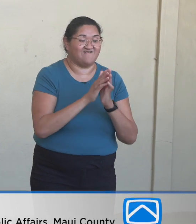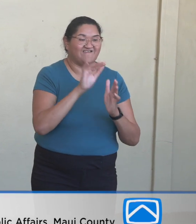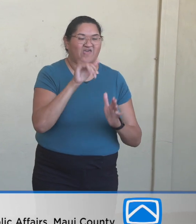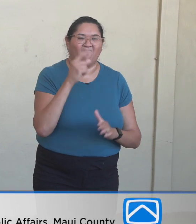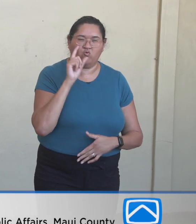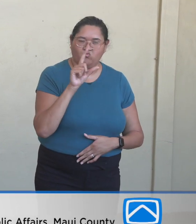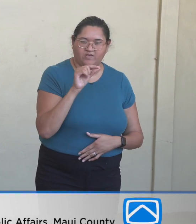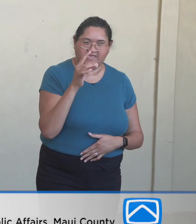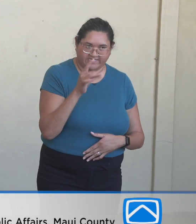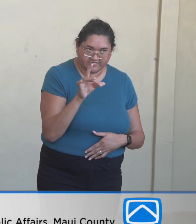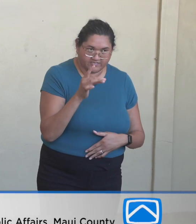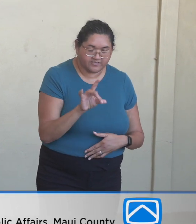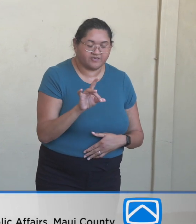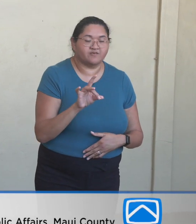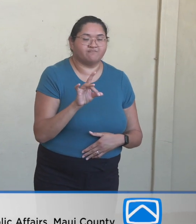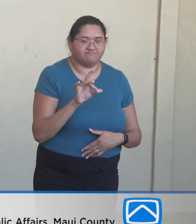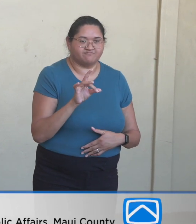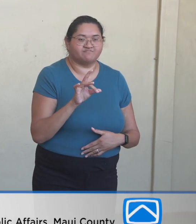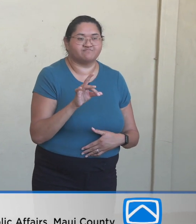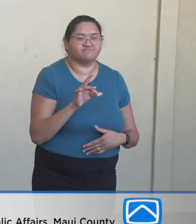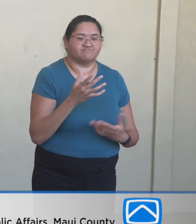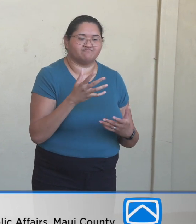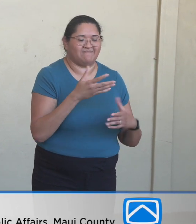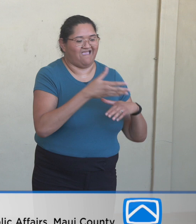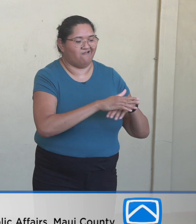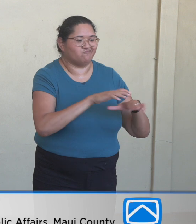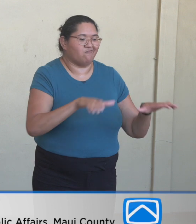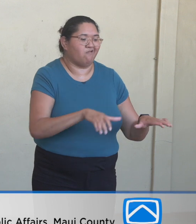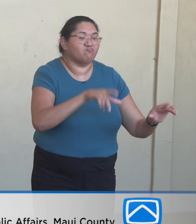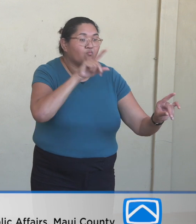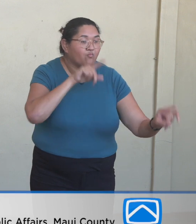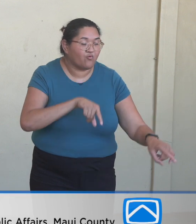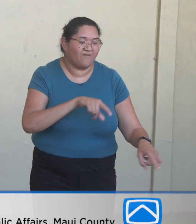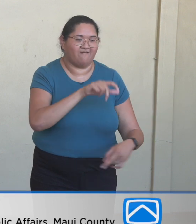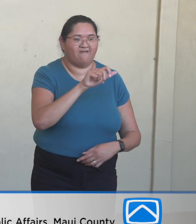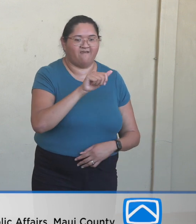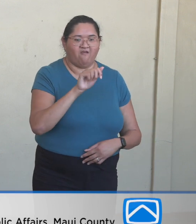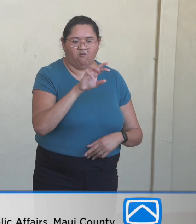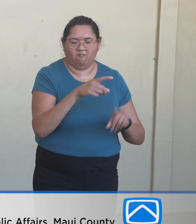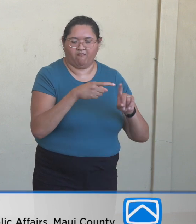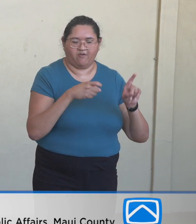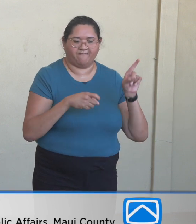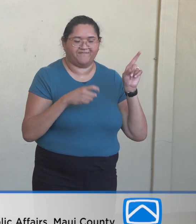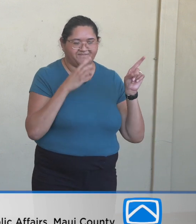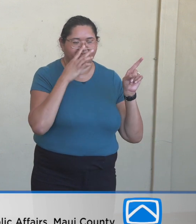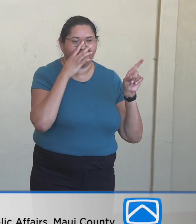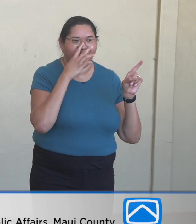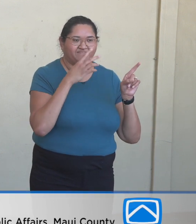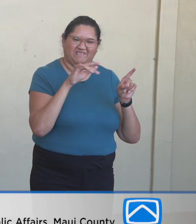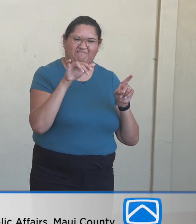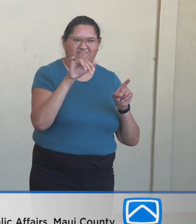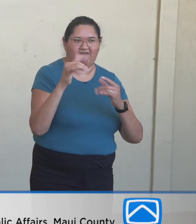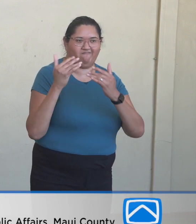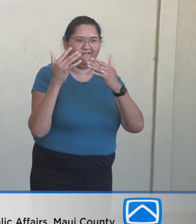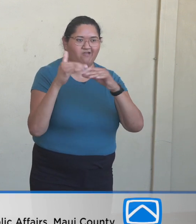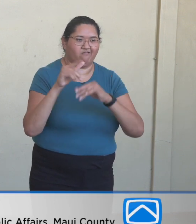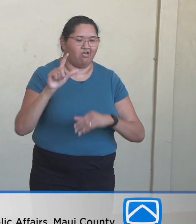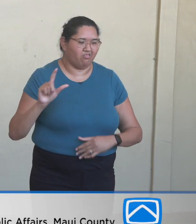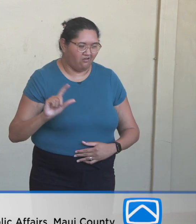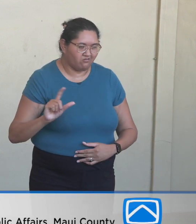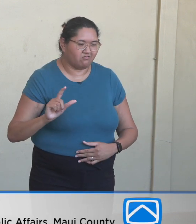the 2018 after action report, AR, from that fire in